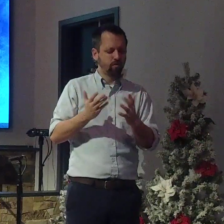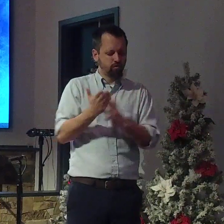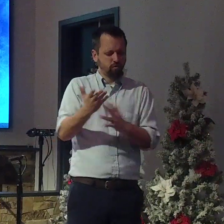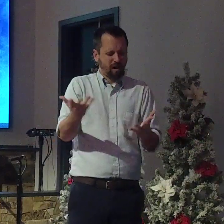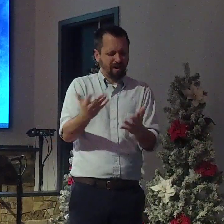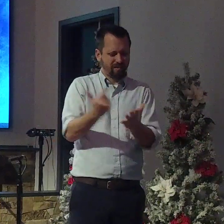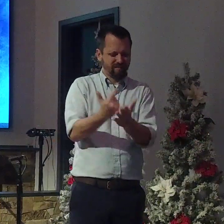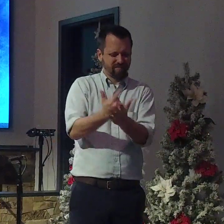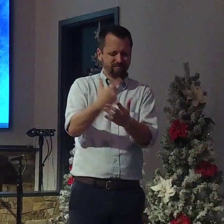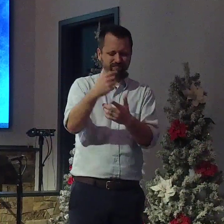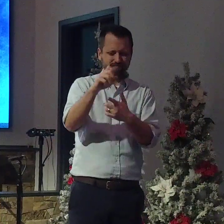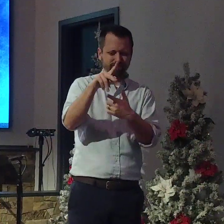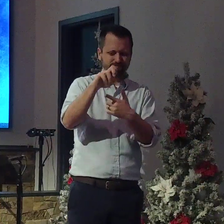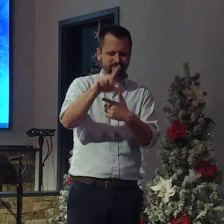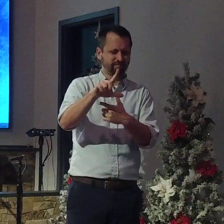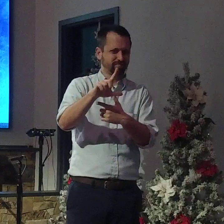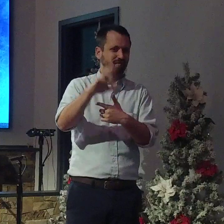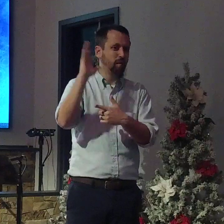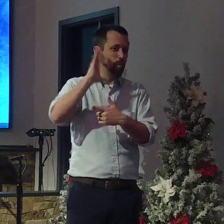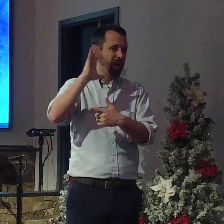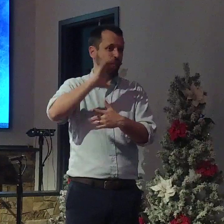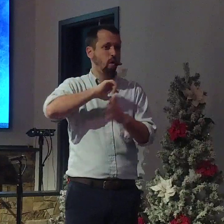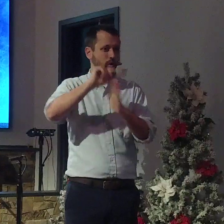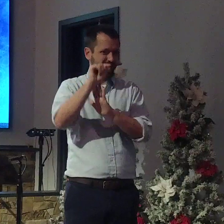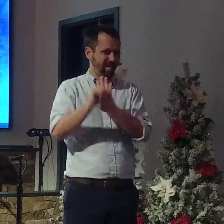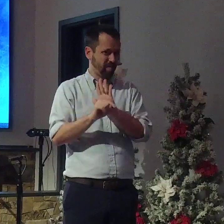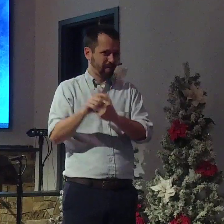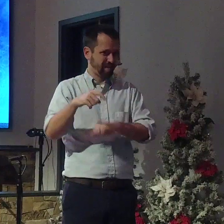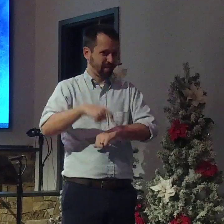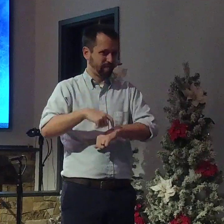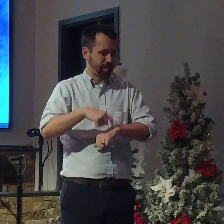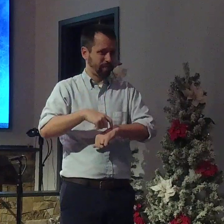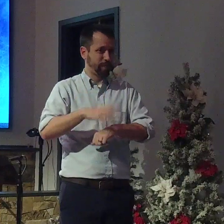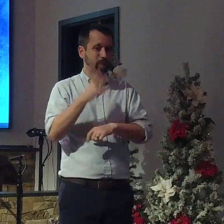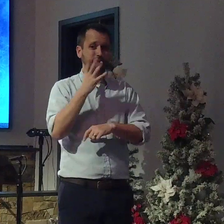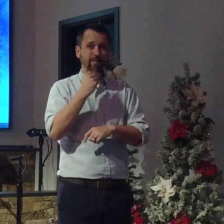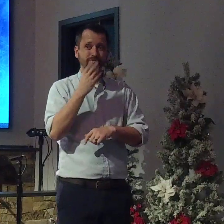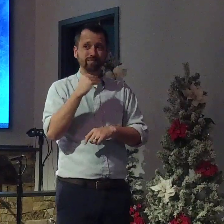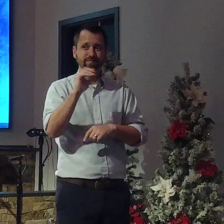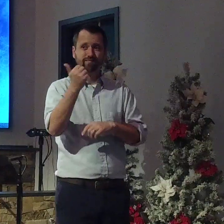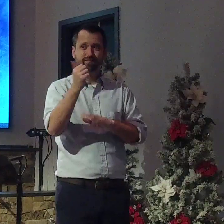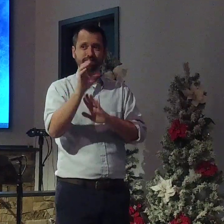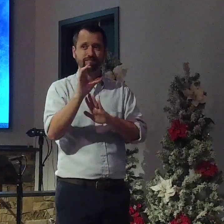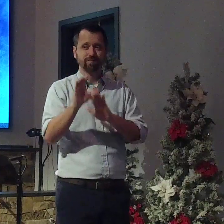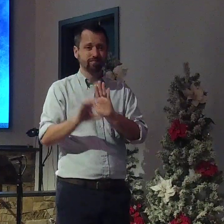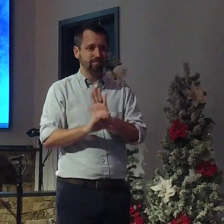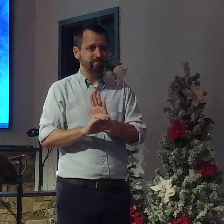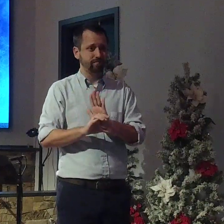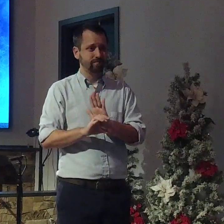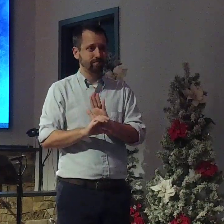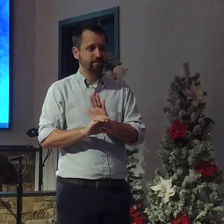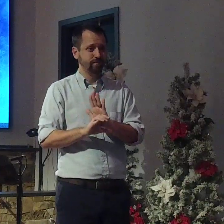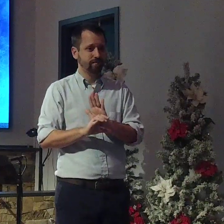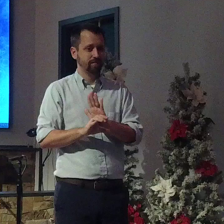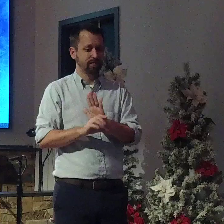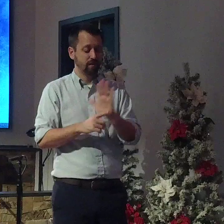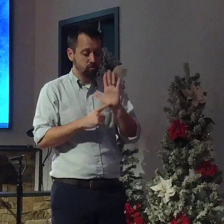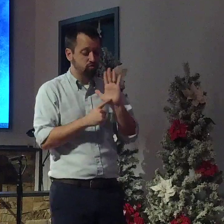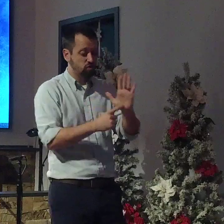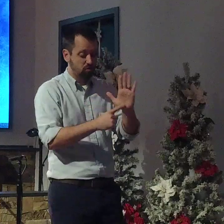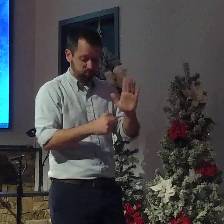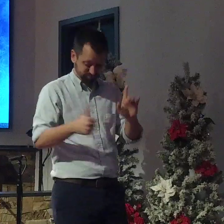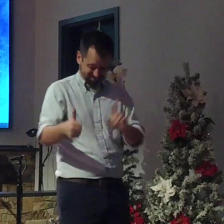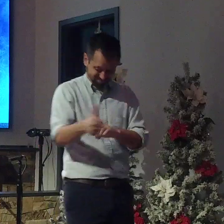to us that we all have a sin problem that requires a solution that would provide